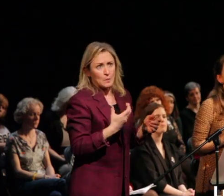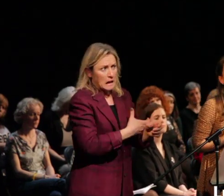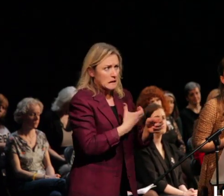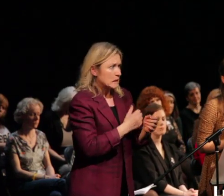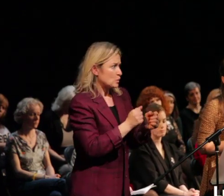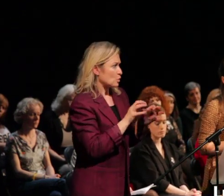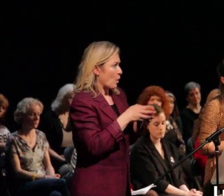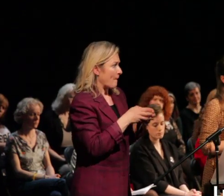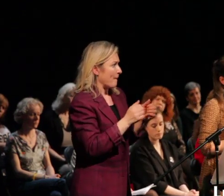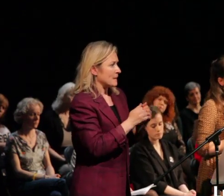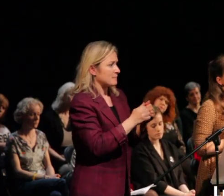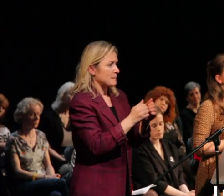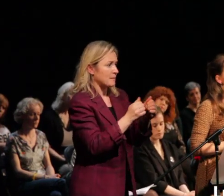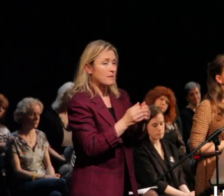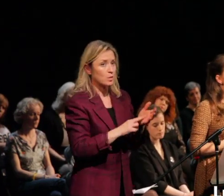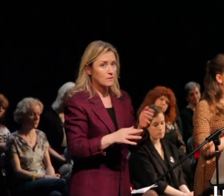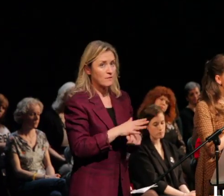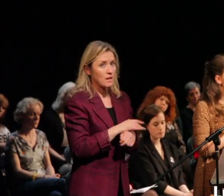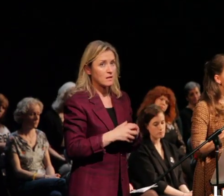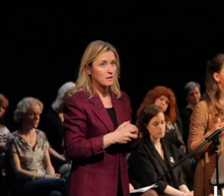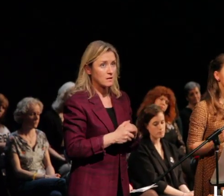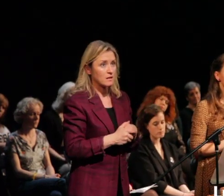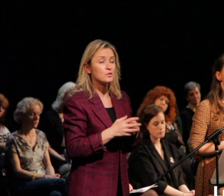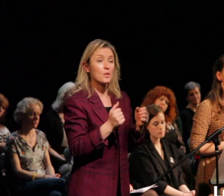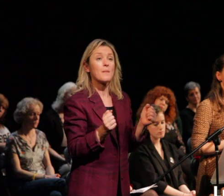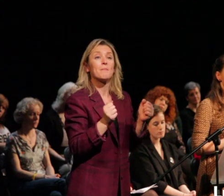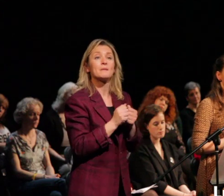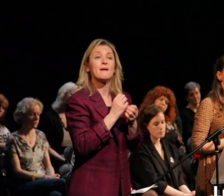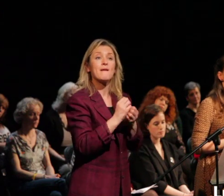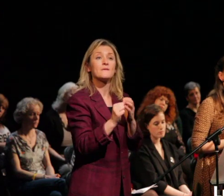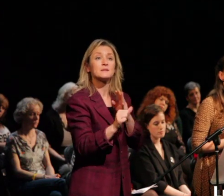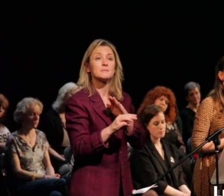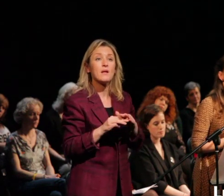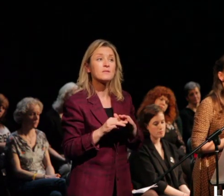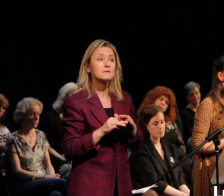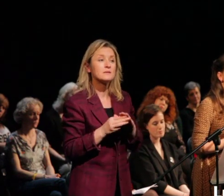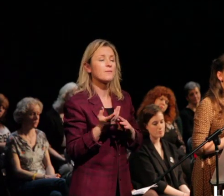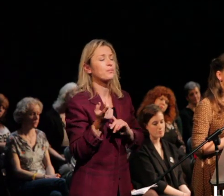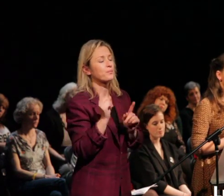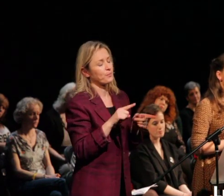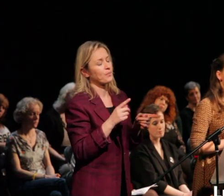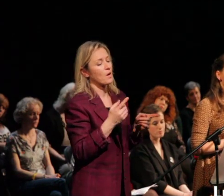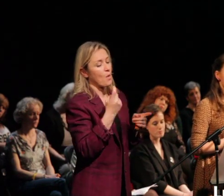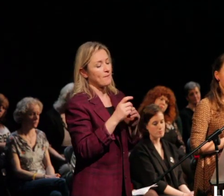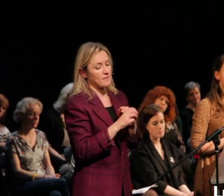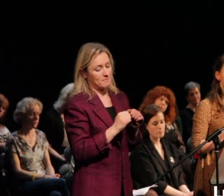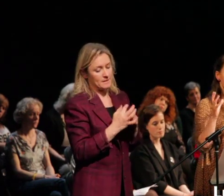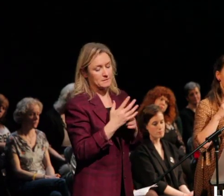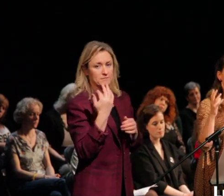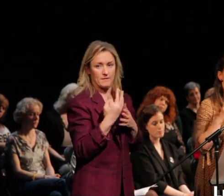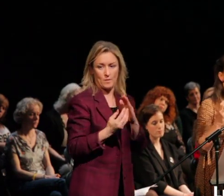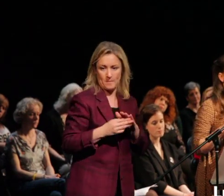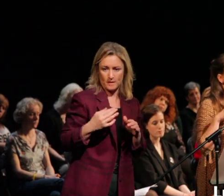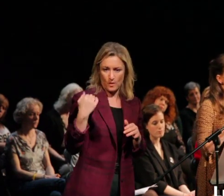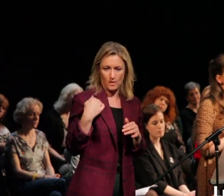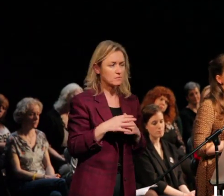a group? We find it really useful. It really keeps us on track. So now we meet every 6 months. And I ran one of the meetings a few months ago, so we had a lot of